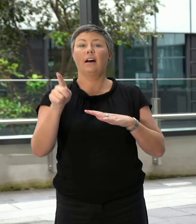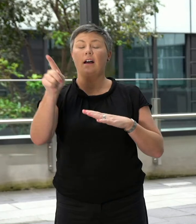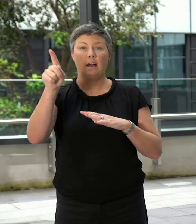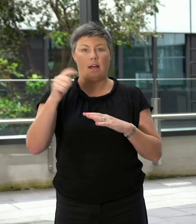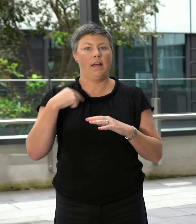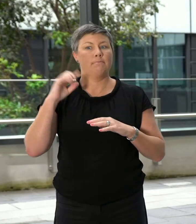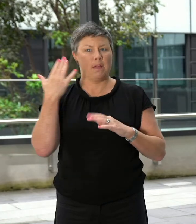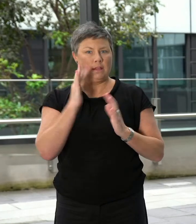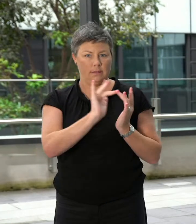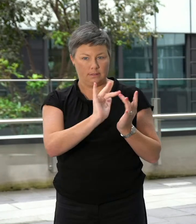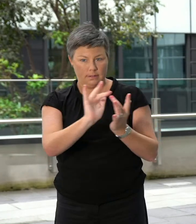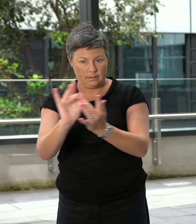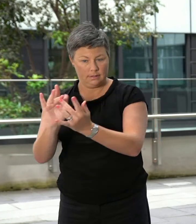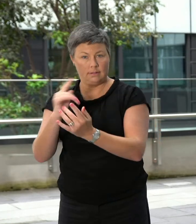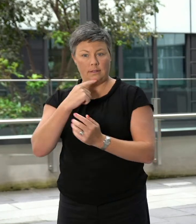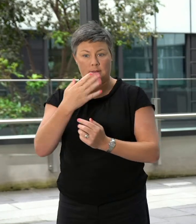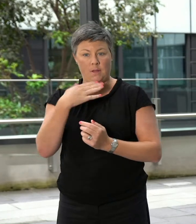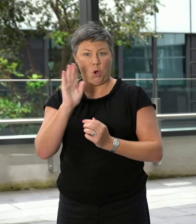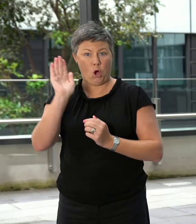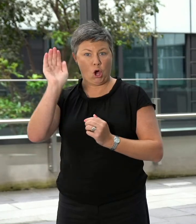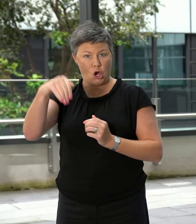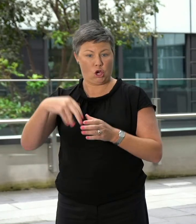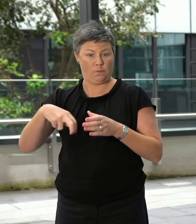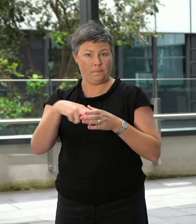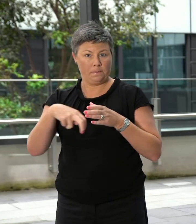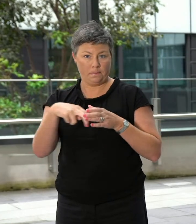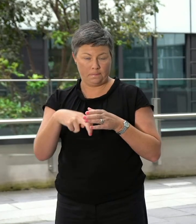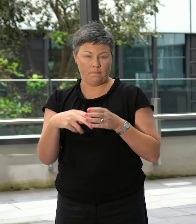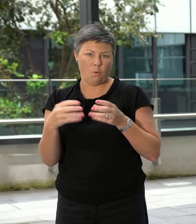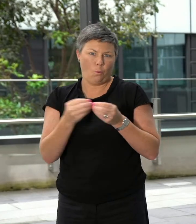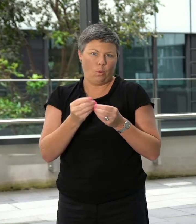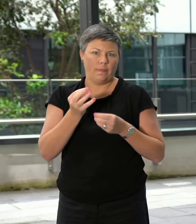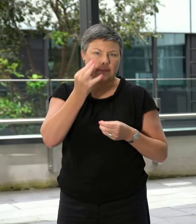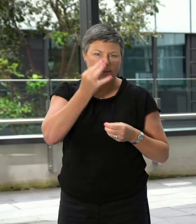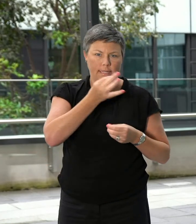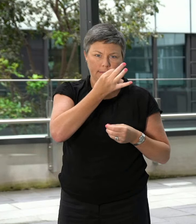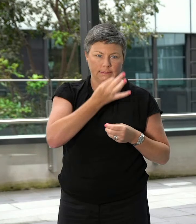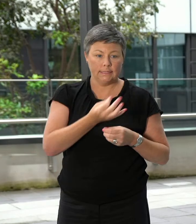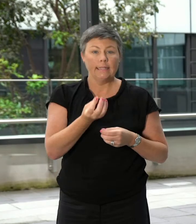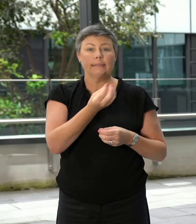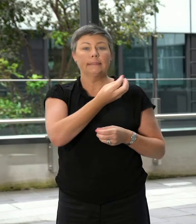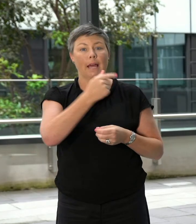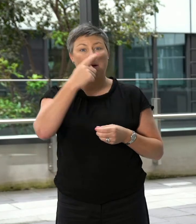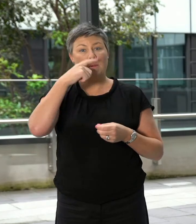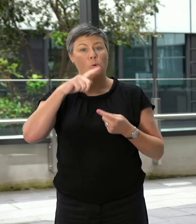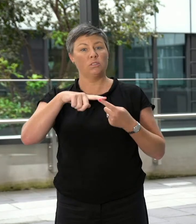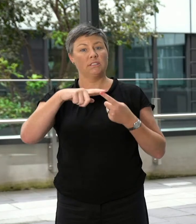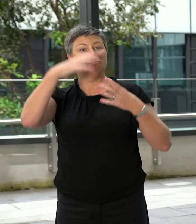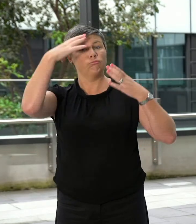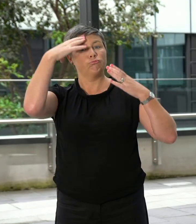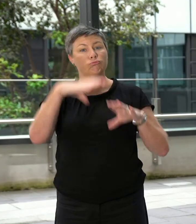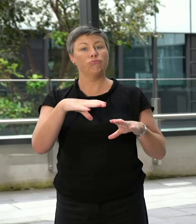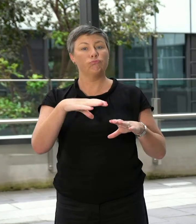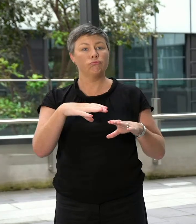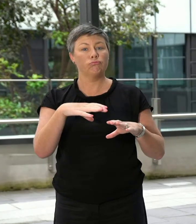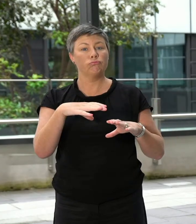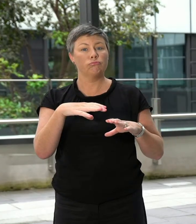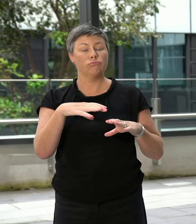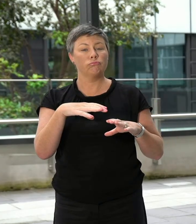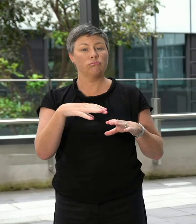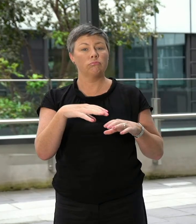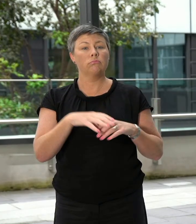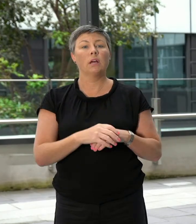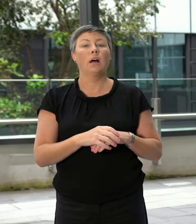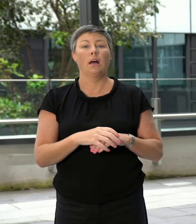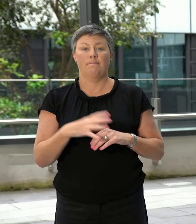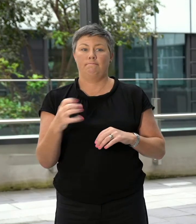get tested. And then those guests who are still in the hotel, who had their quarantine period extended for